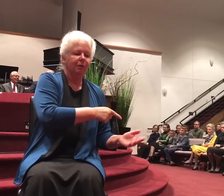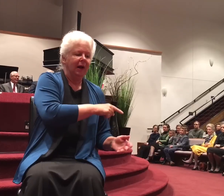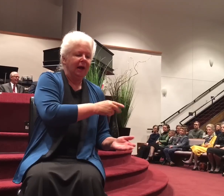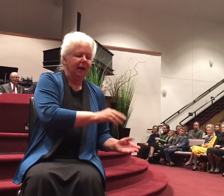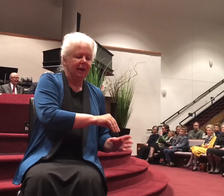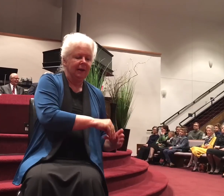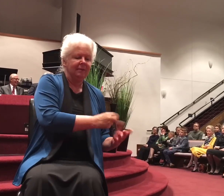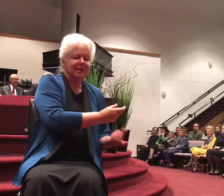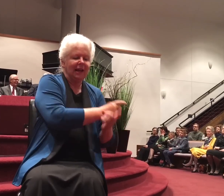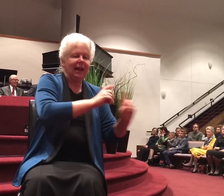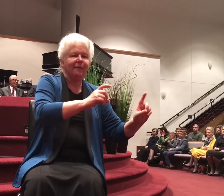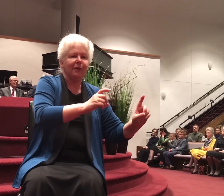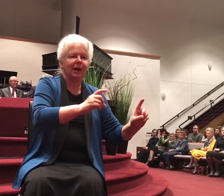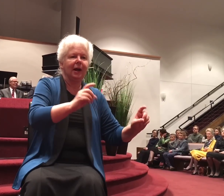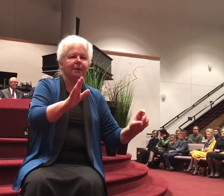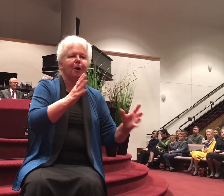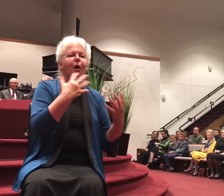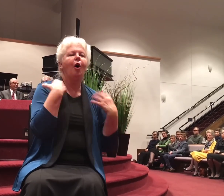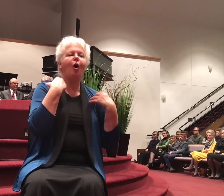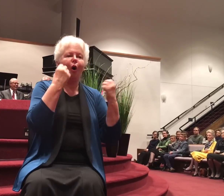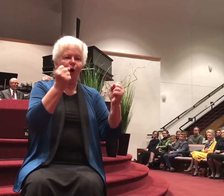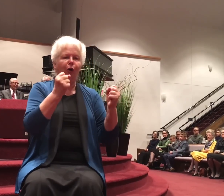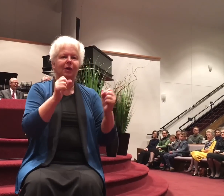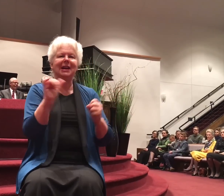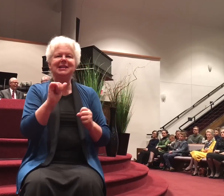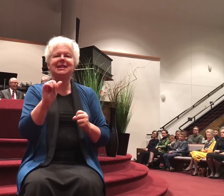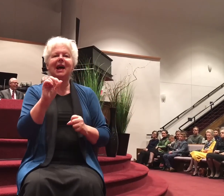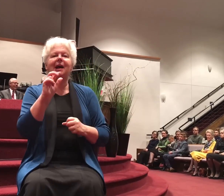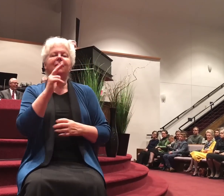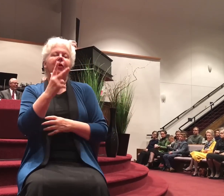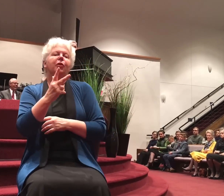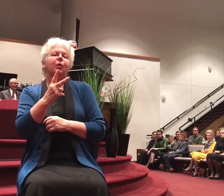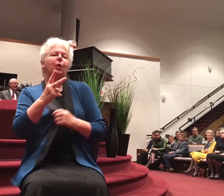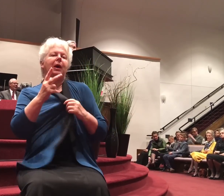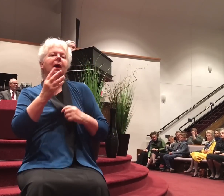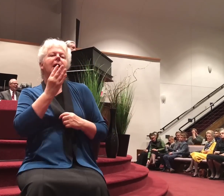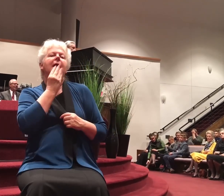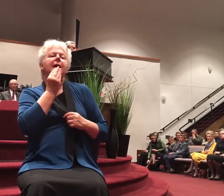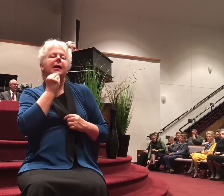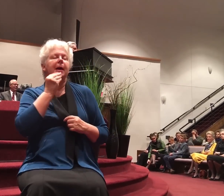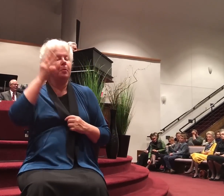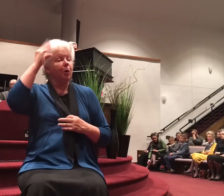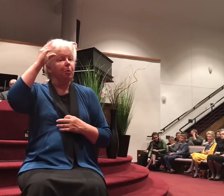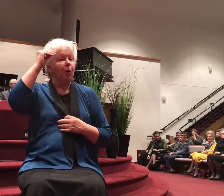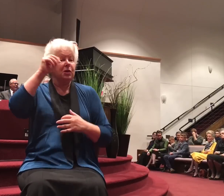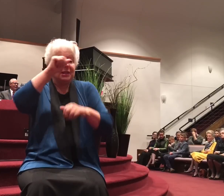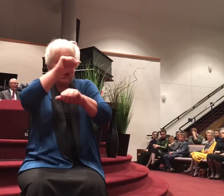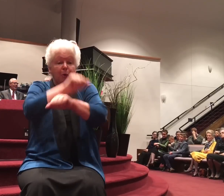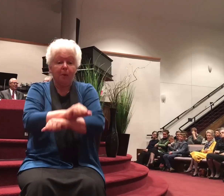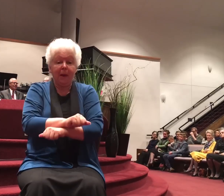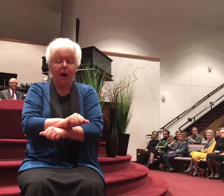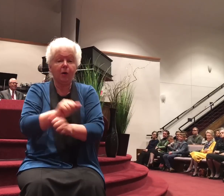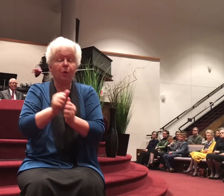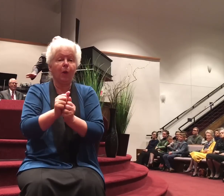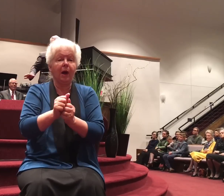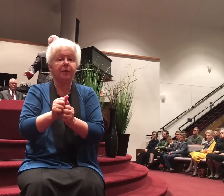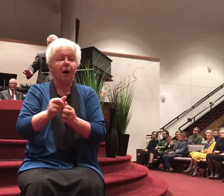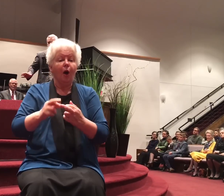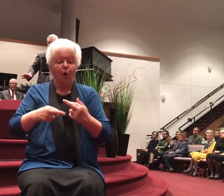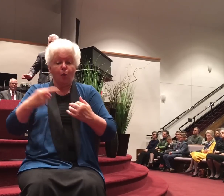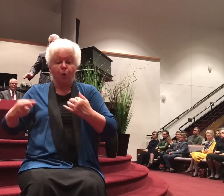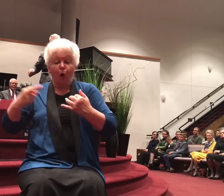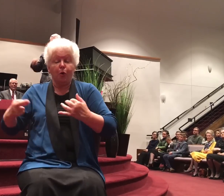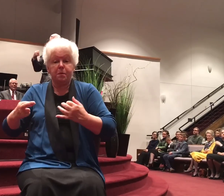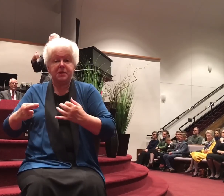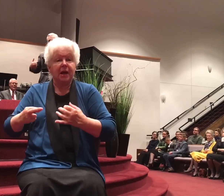again. It's like the three young Hebrews thrown into the furnace of fire. They were bound with ropes. They were thrown in the fire.